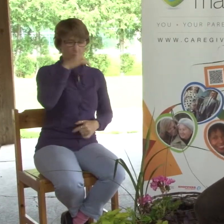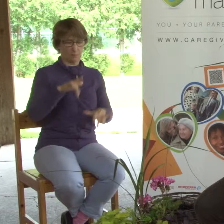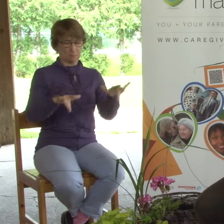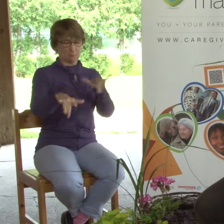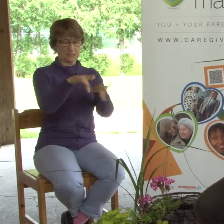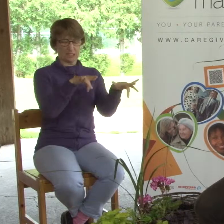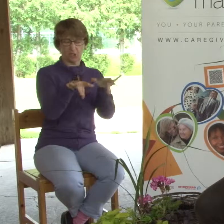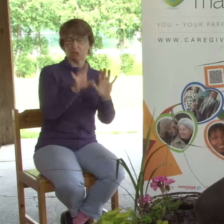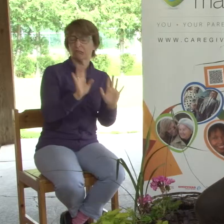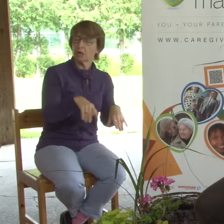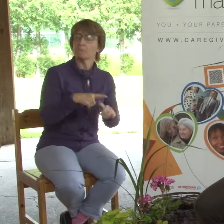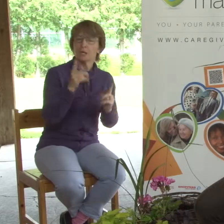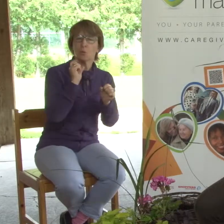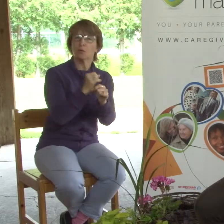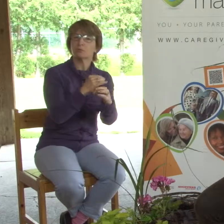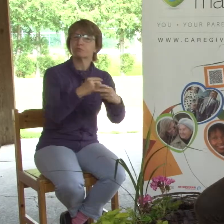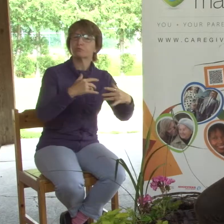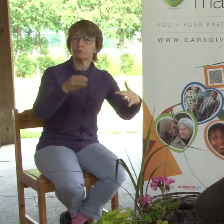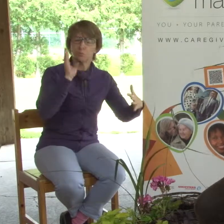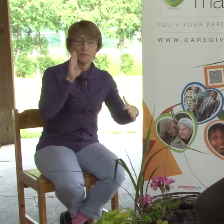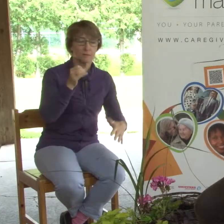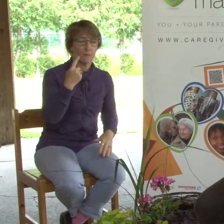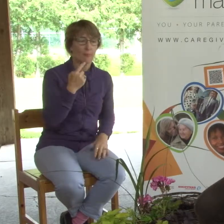bare. The other thing about